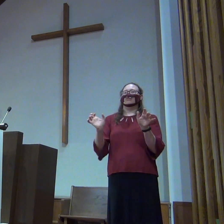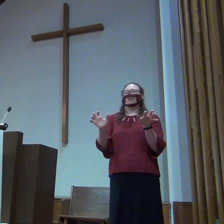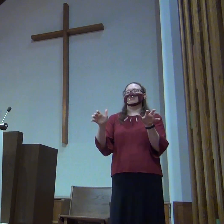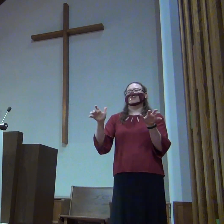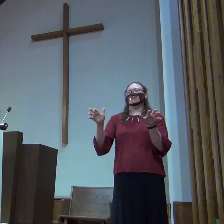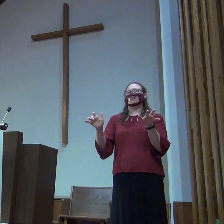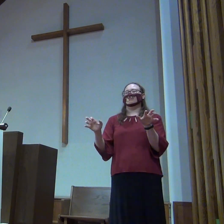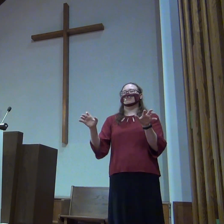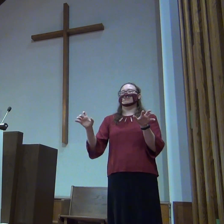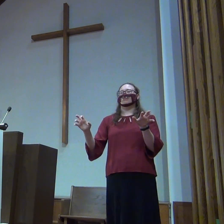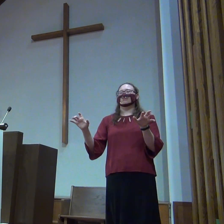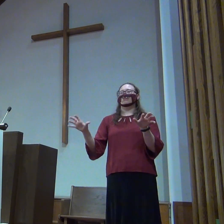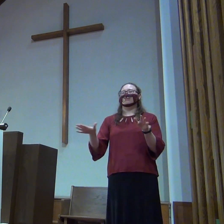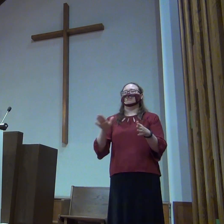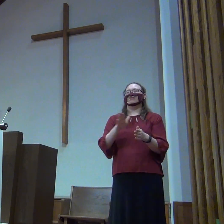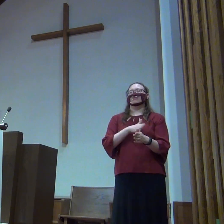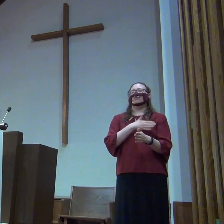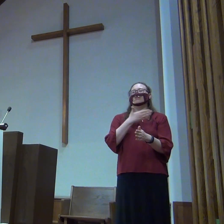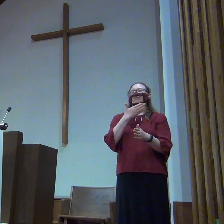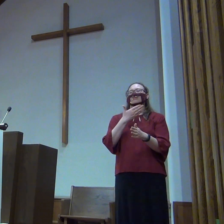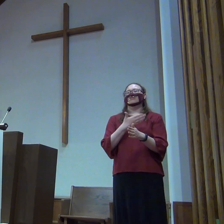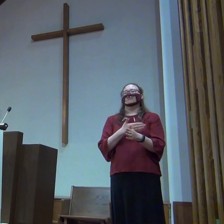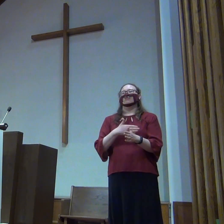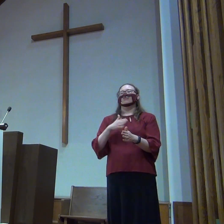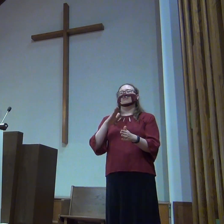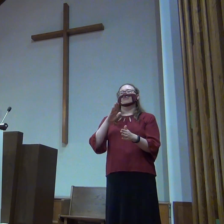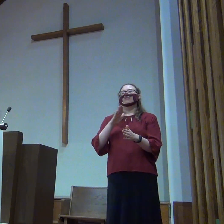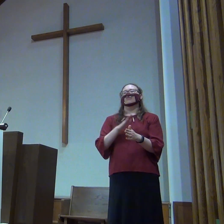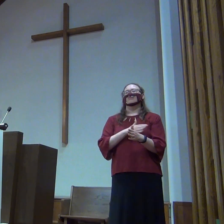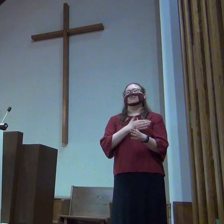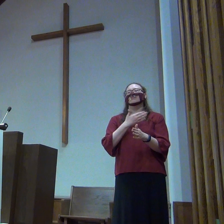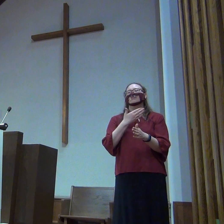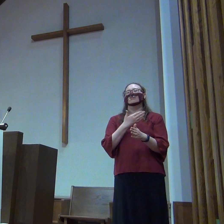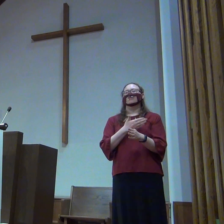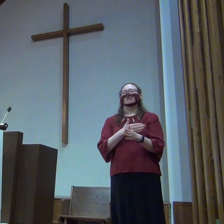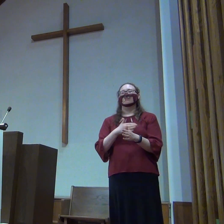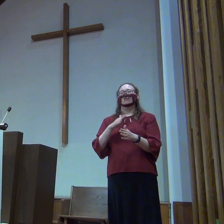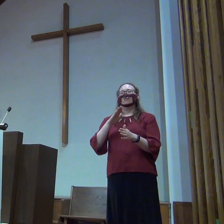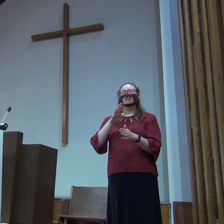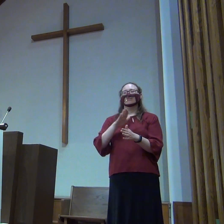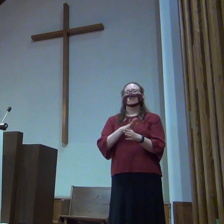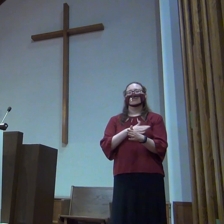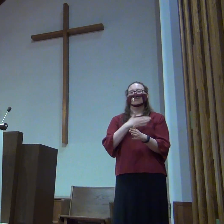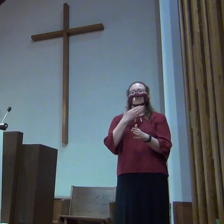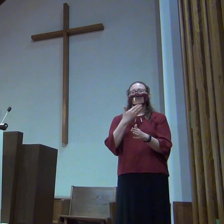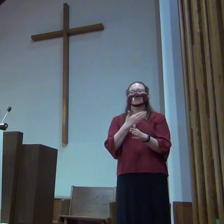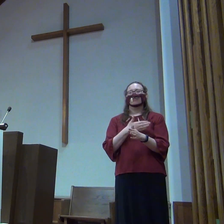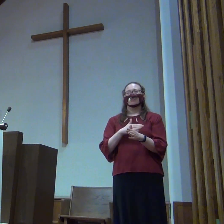Thank you.